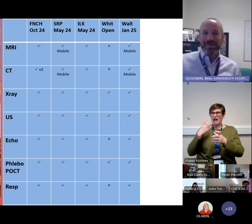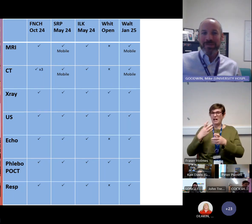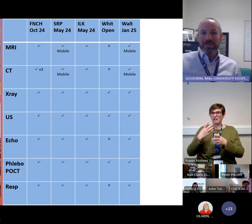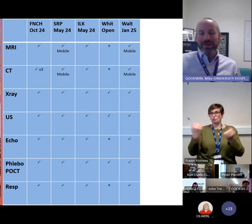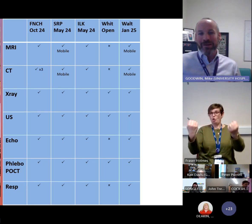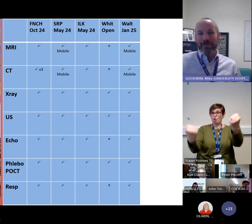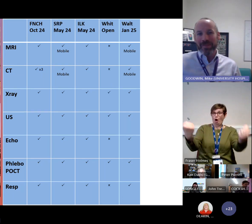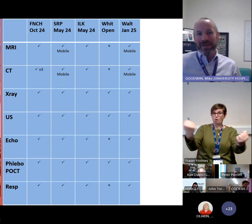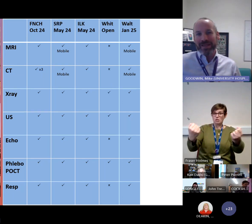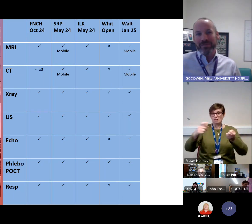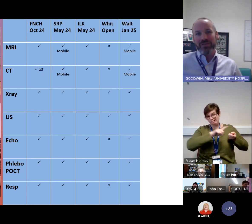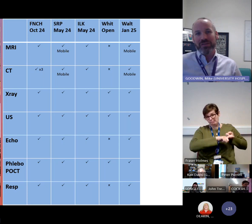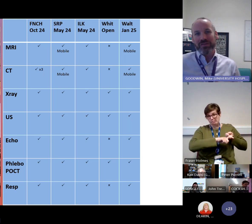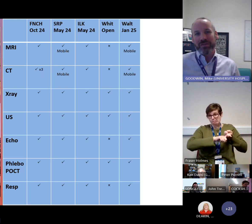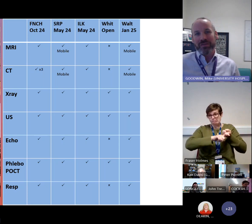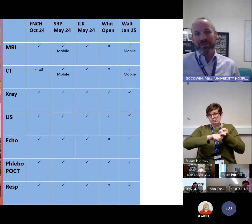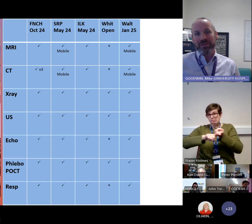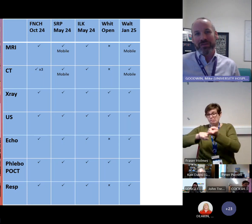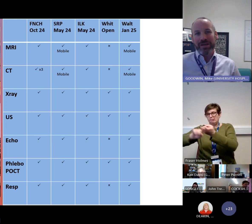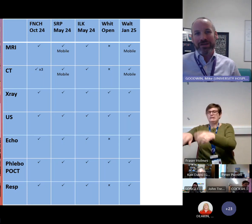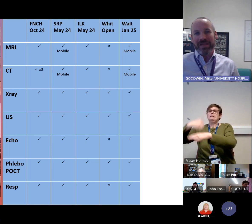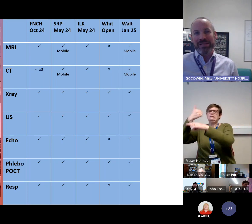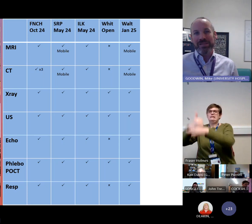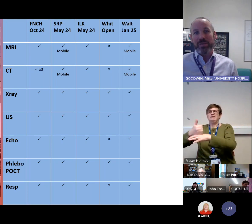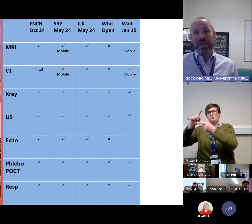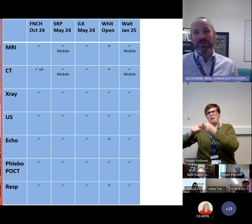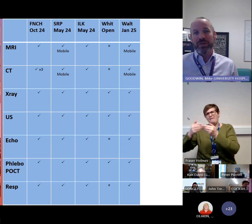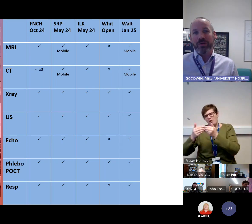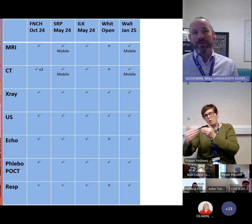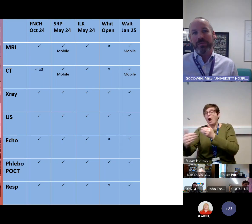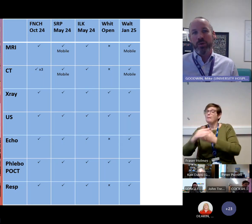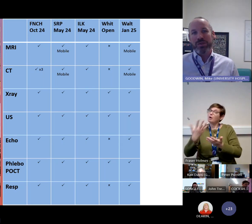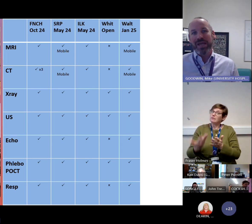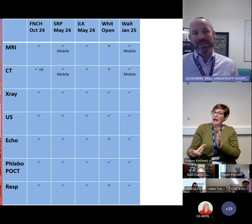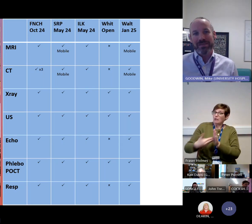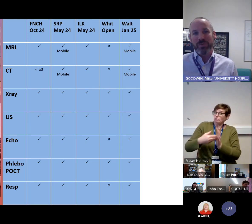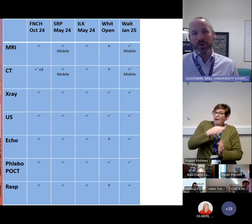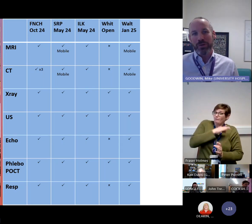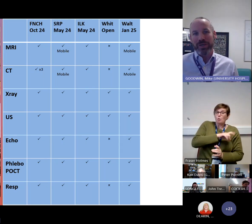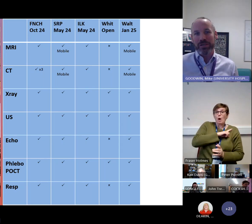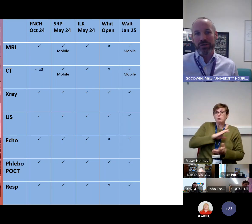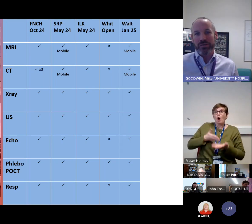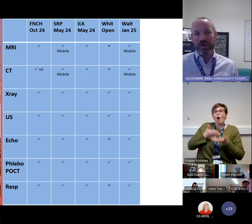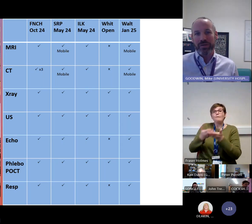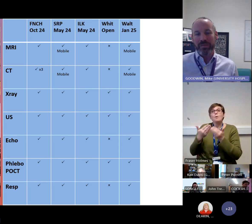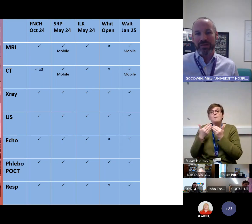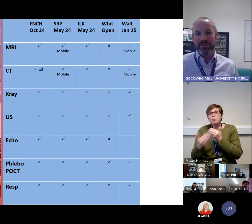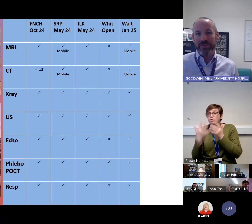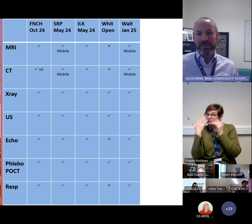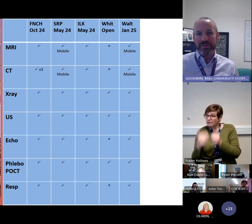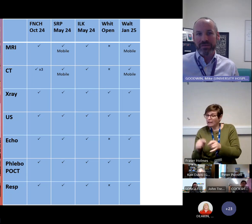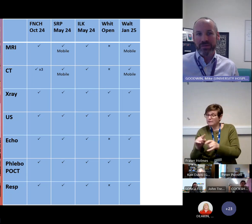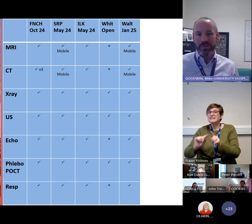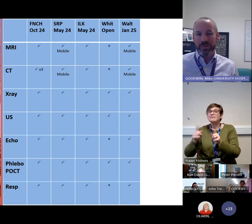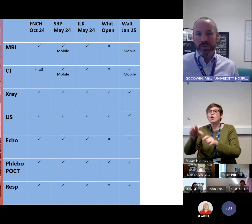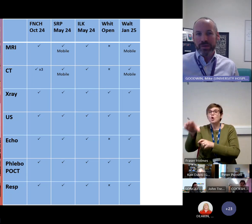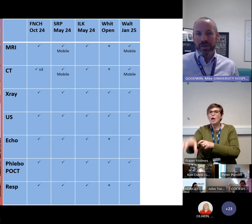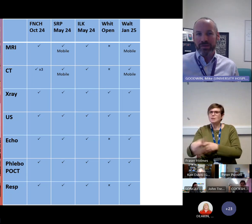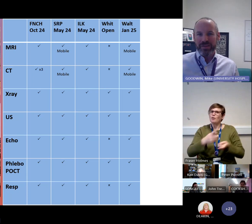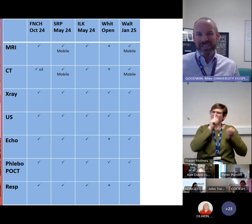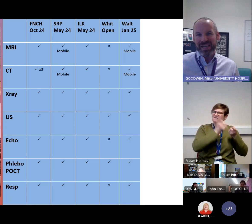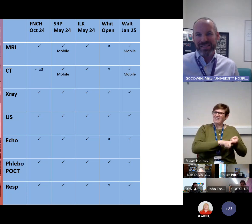but that gives us some added advantage to be able to offer more tests in more locations rather than being fixed